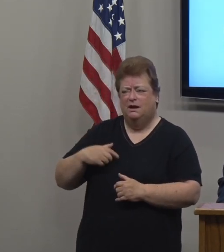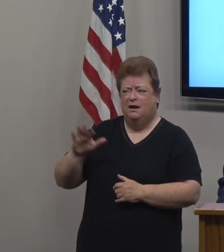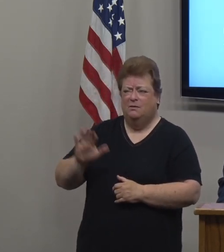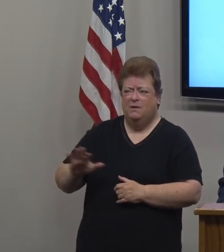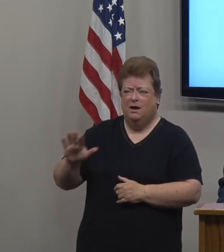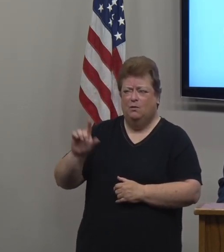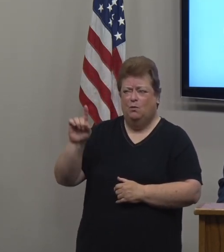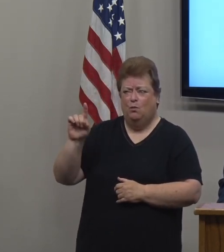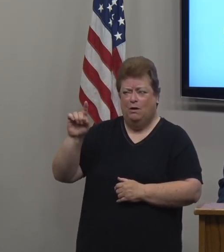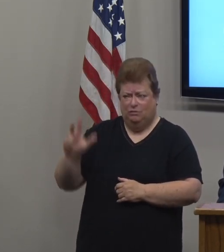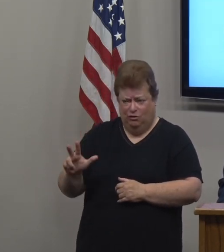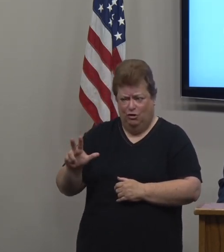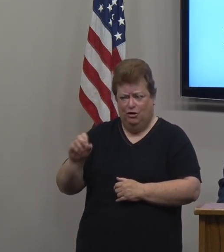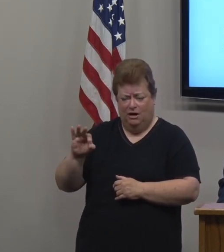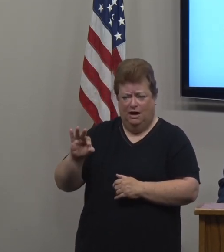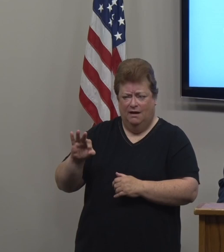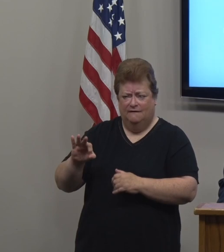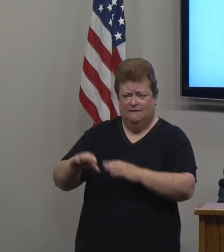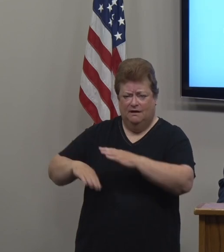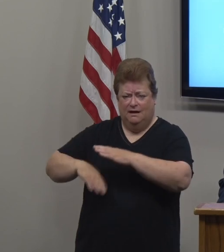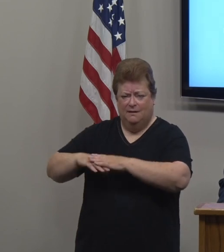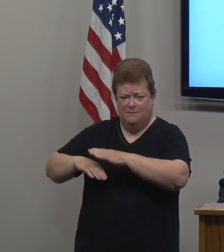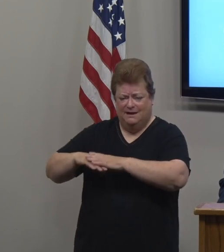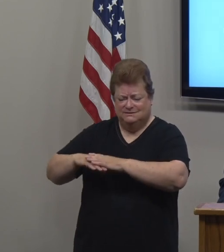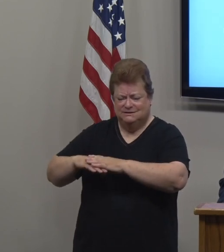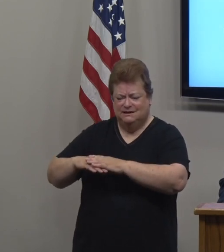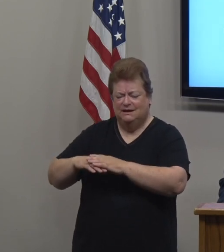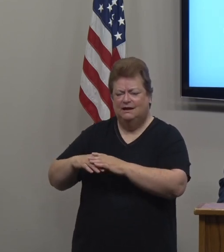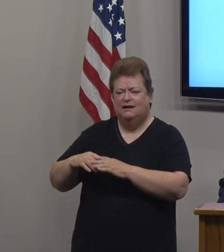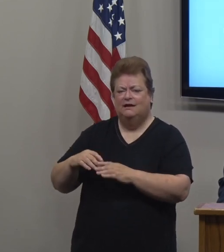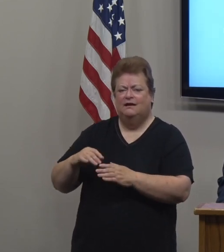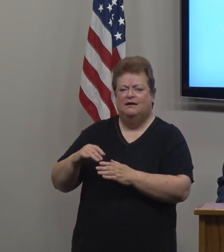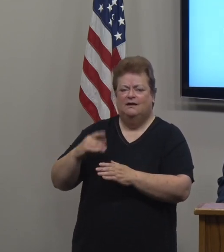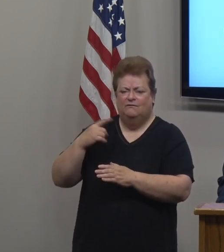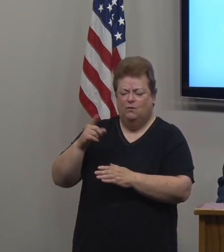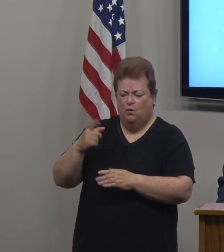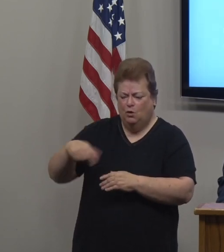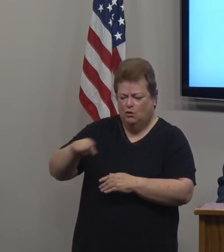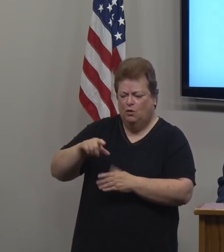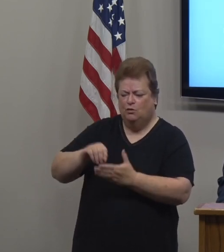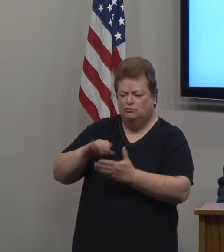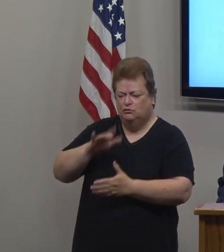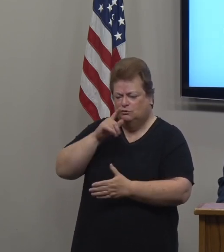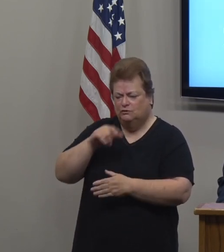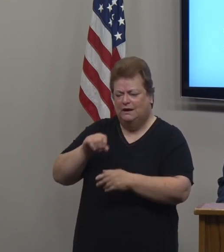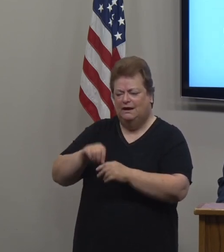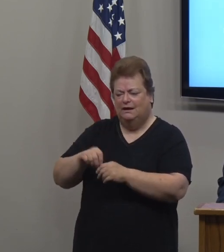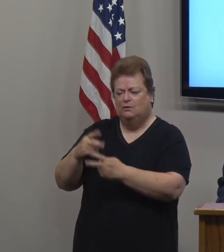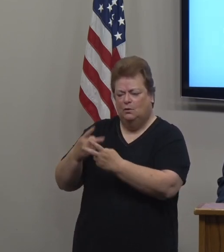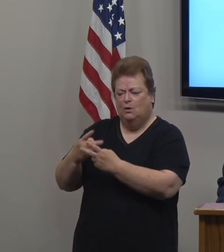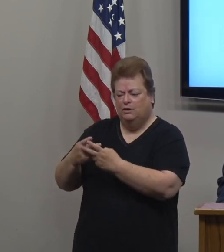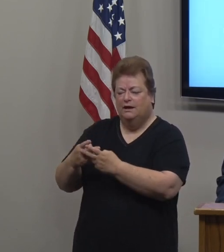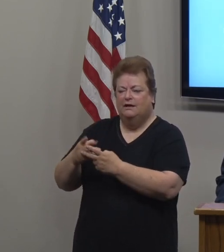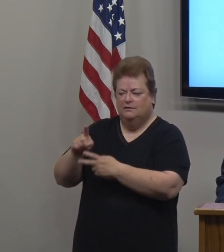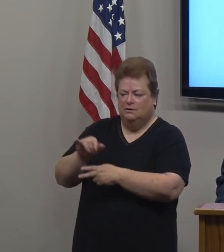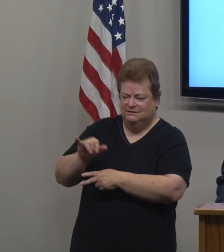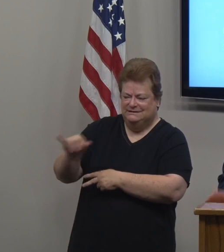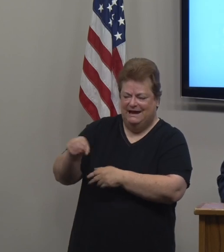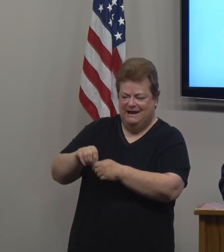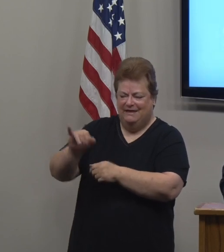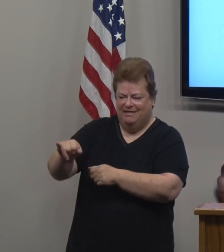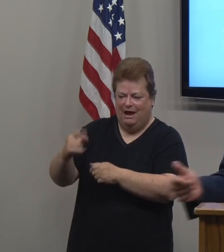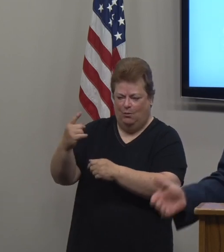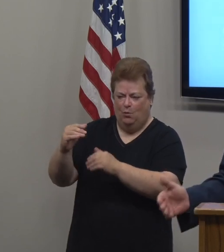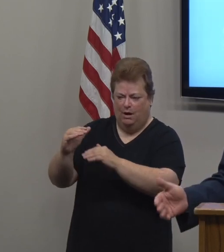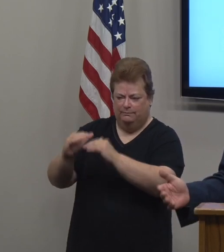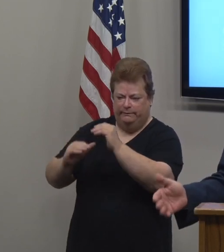third of that capacity is under use currently for students who are in quarantine using that facility. We certainly